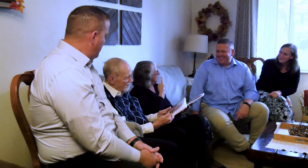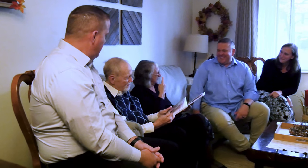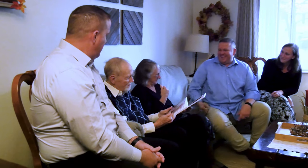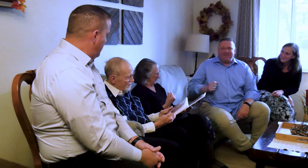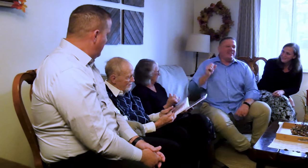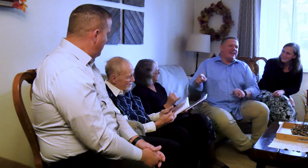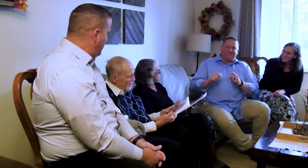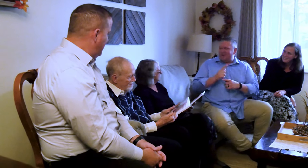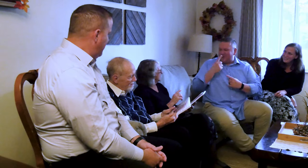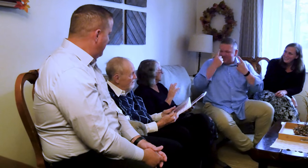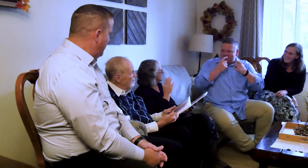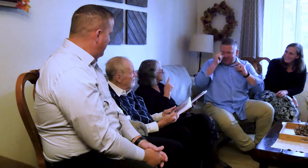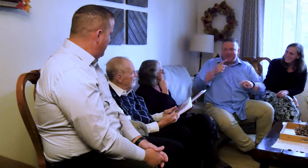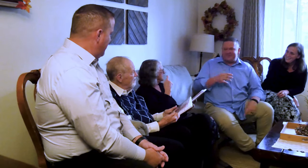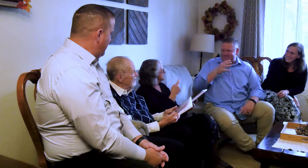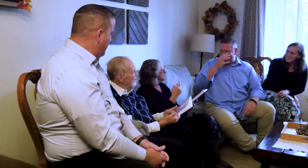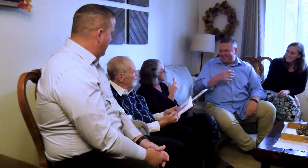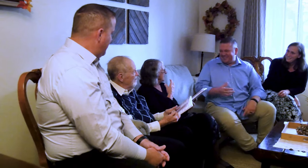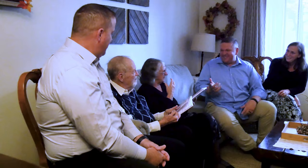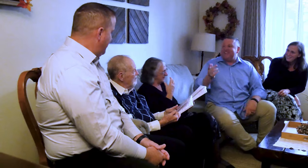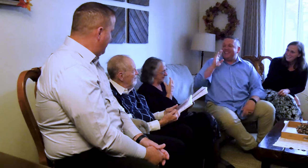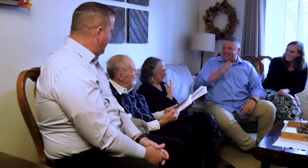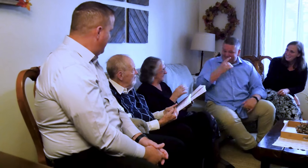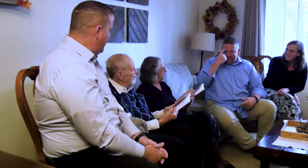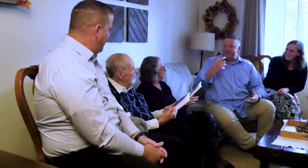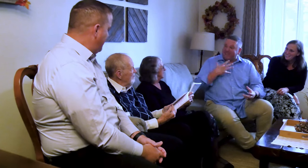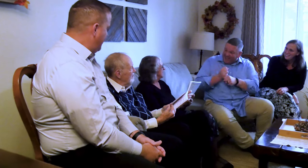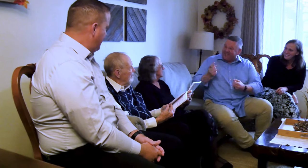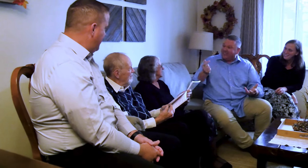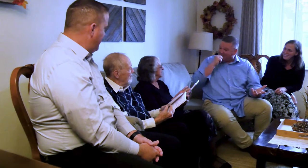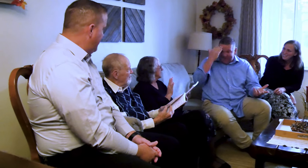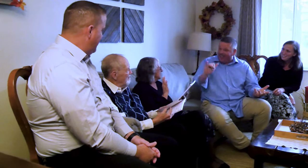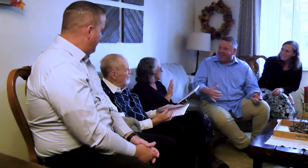we've been asking all the way what the surprise was they never dreamed we got you you didn't know that